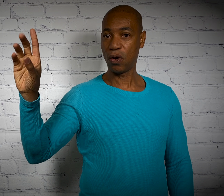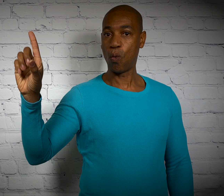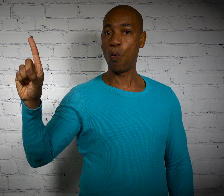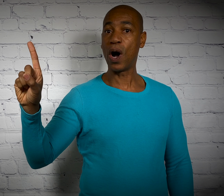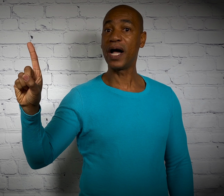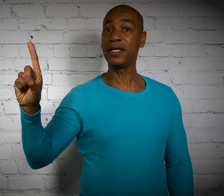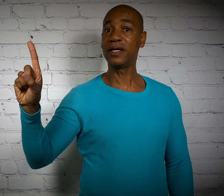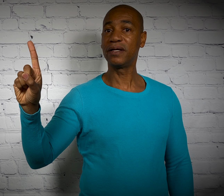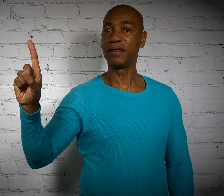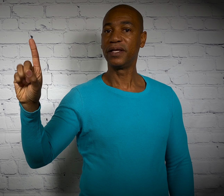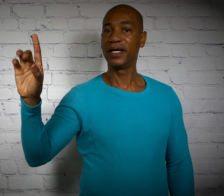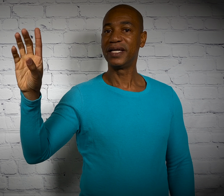61,